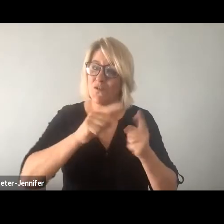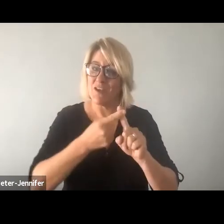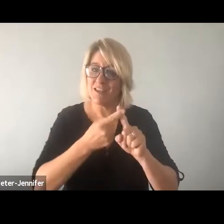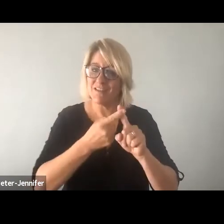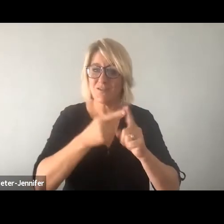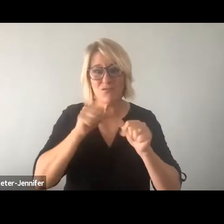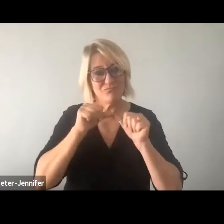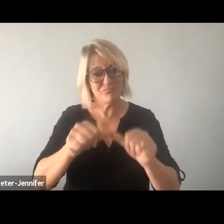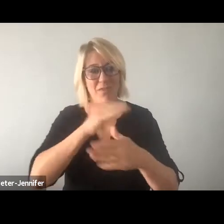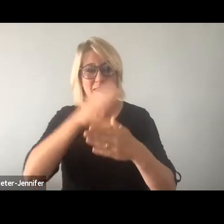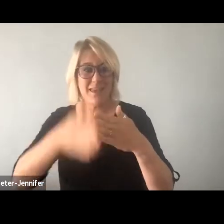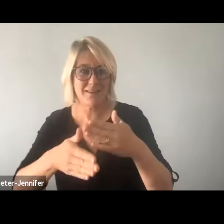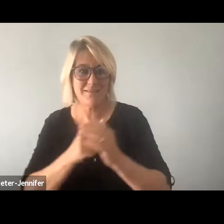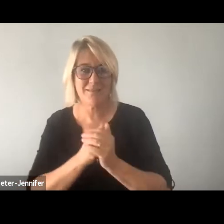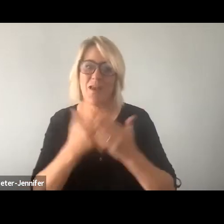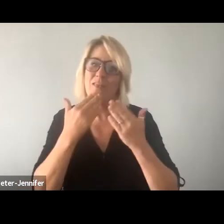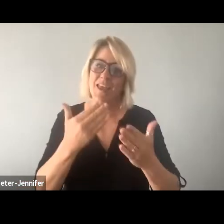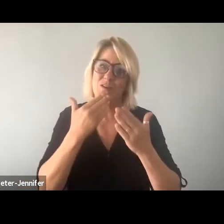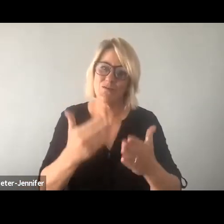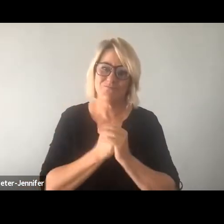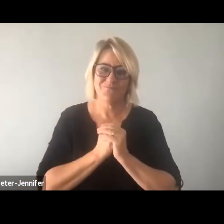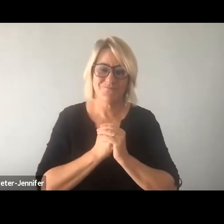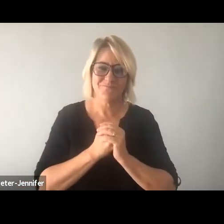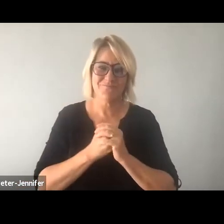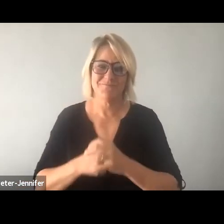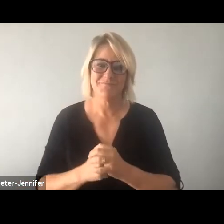end. So thank you.